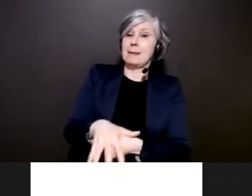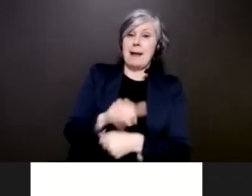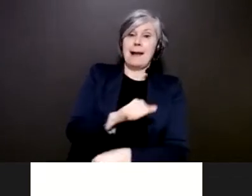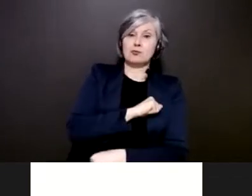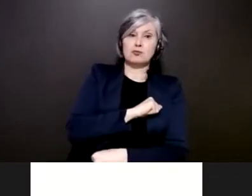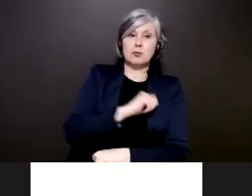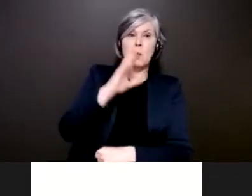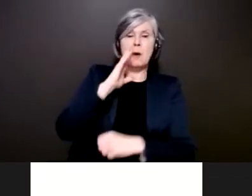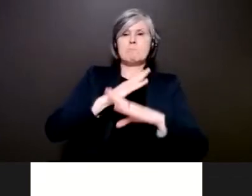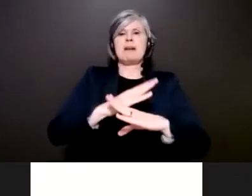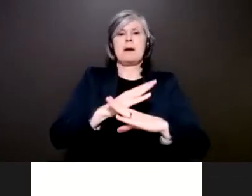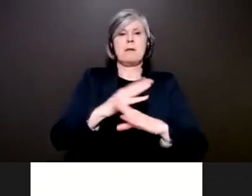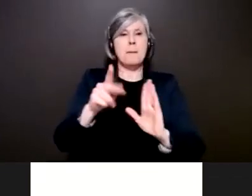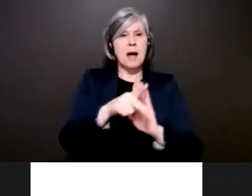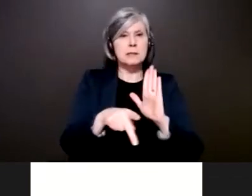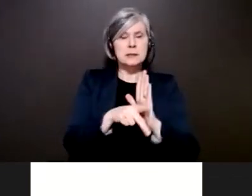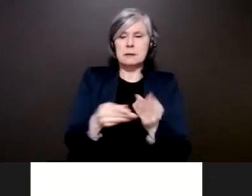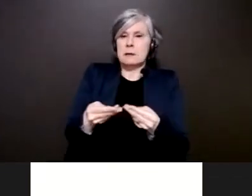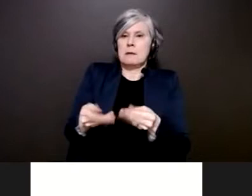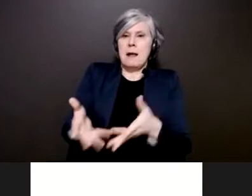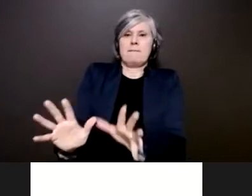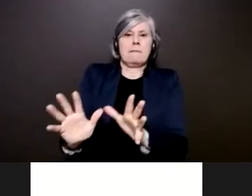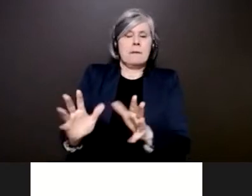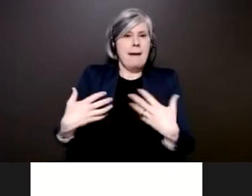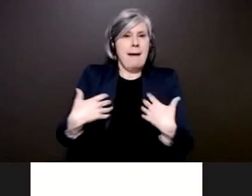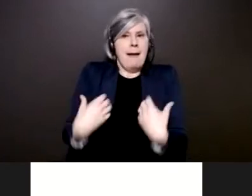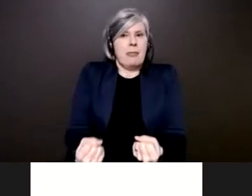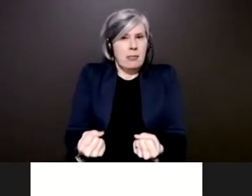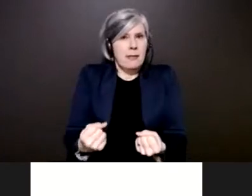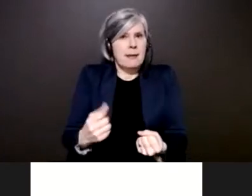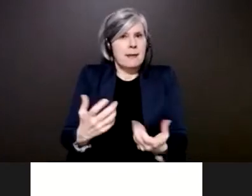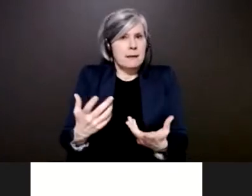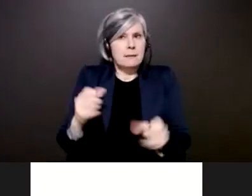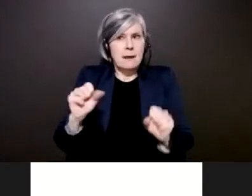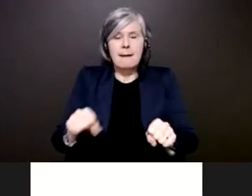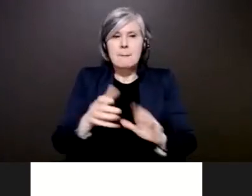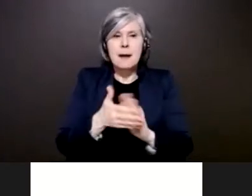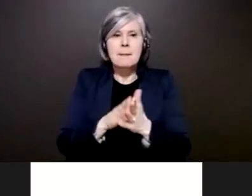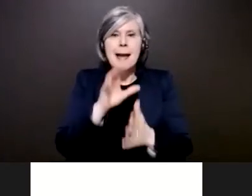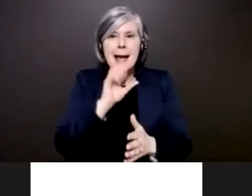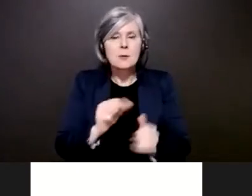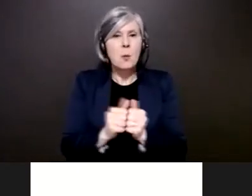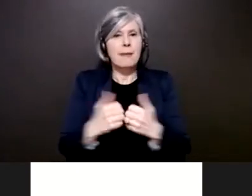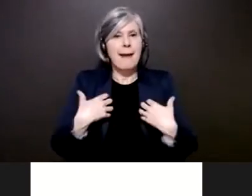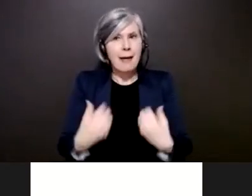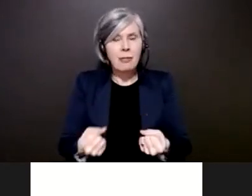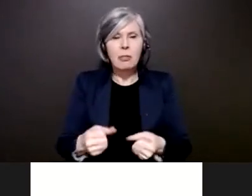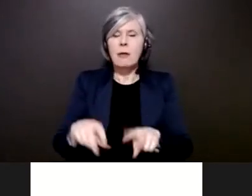It intersects with ableism, mentalism, sexism, and racism, and many other